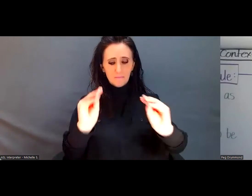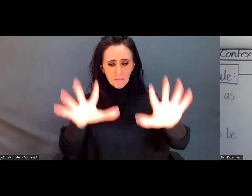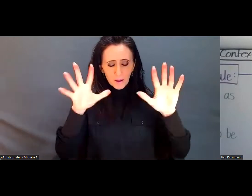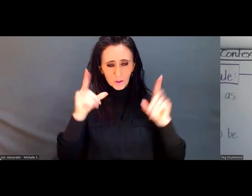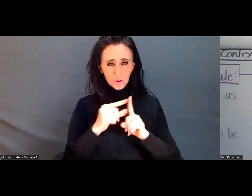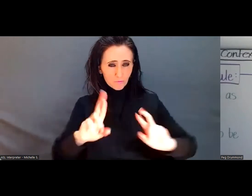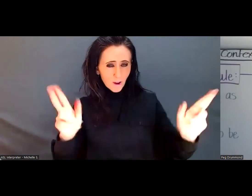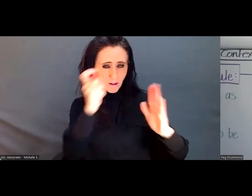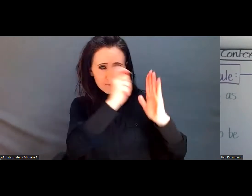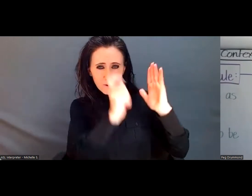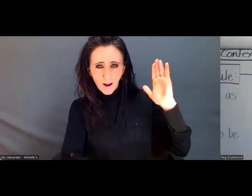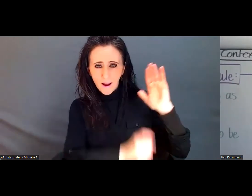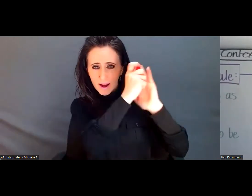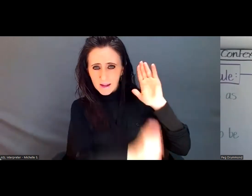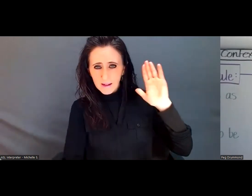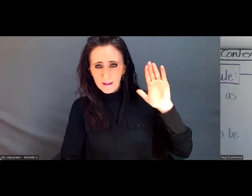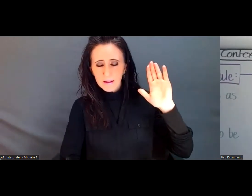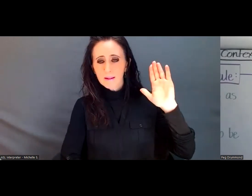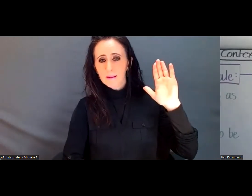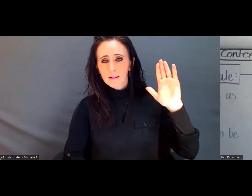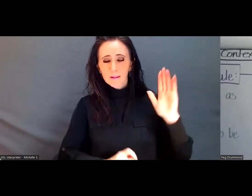write? What?